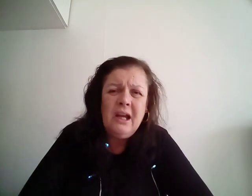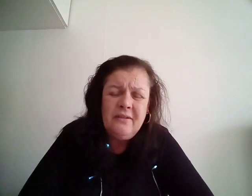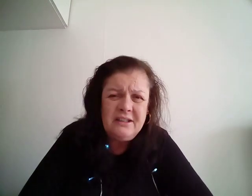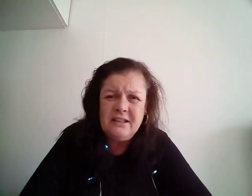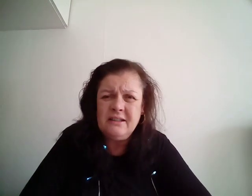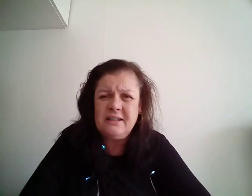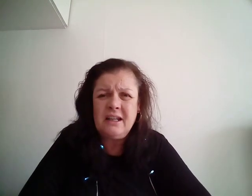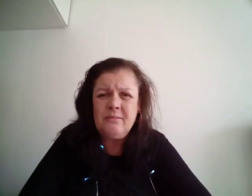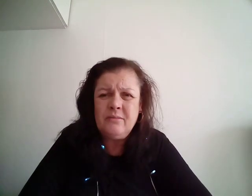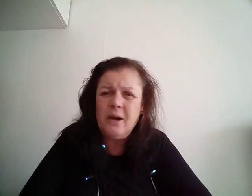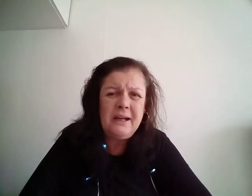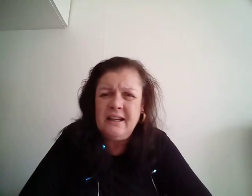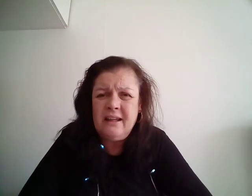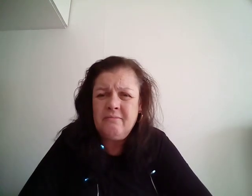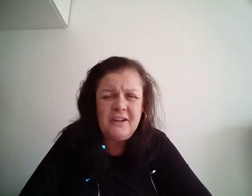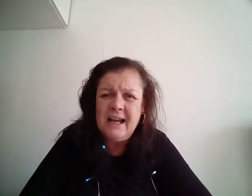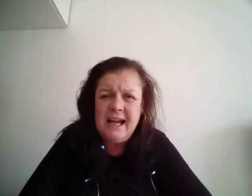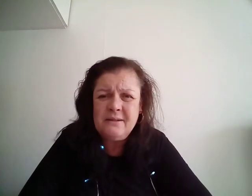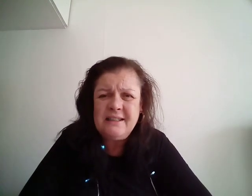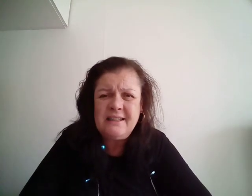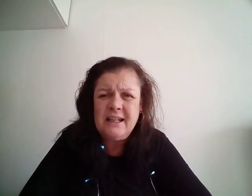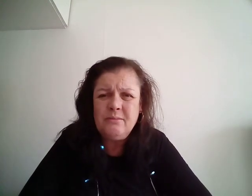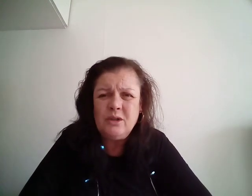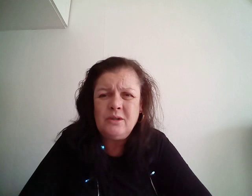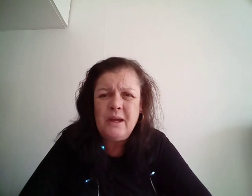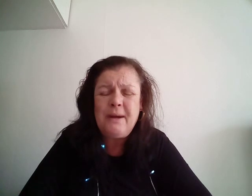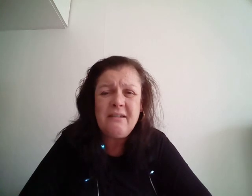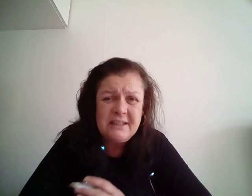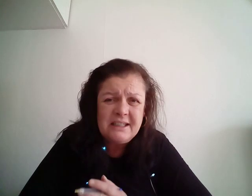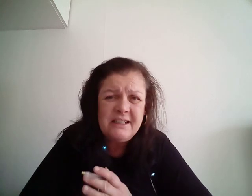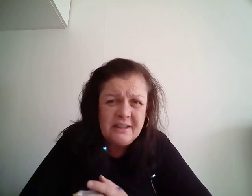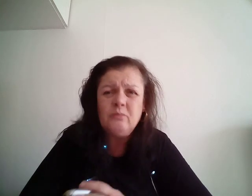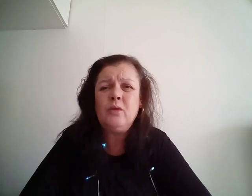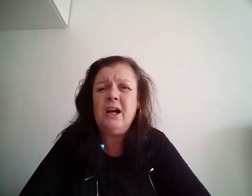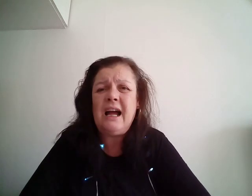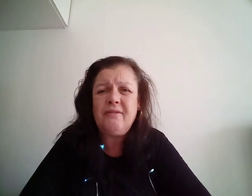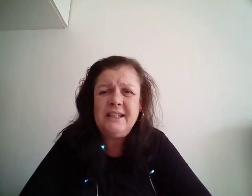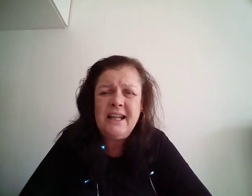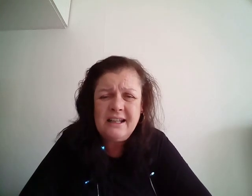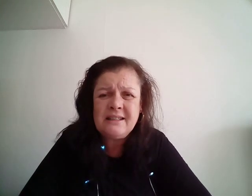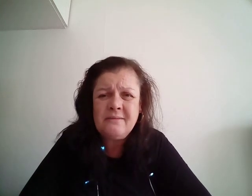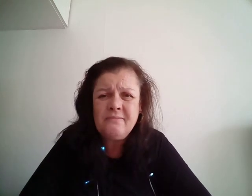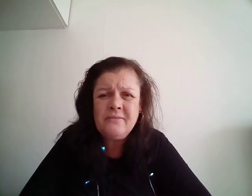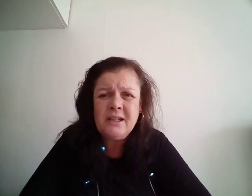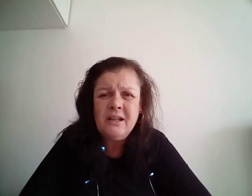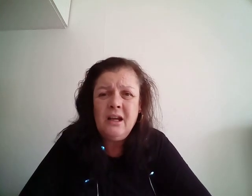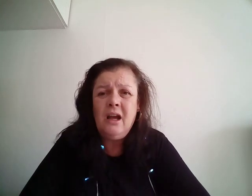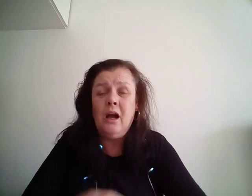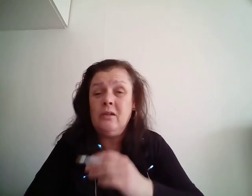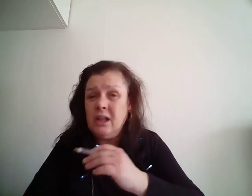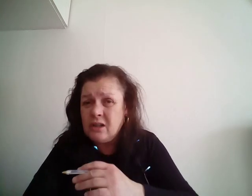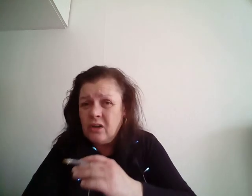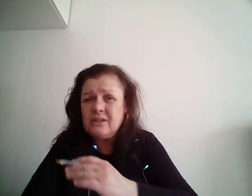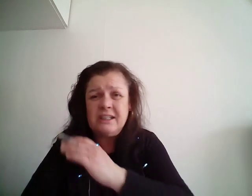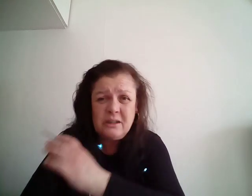they didn't owe anything for their houses anymore. Apparently some were having that. Only according to what